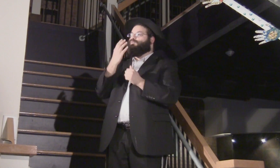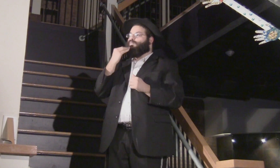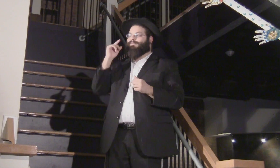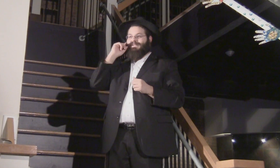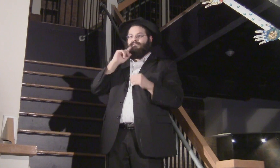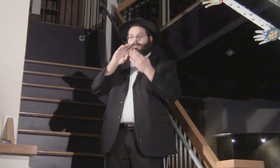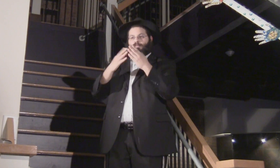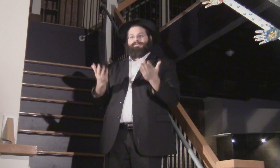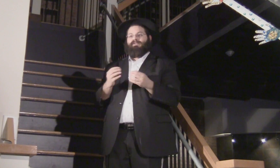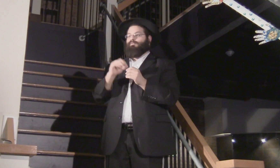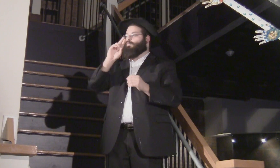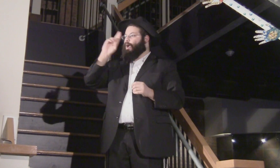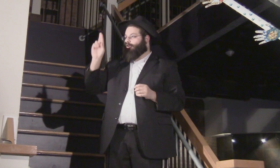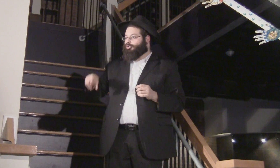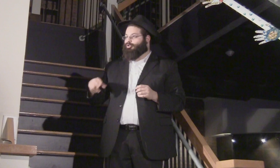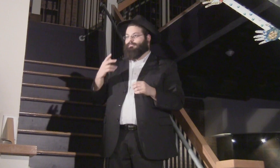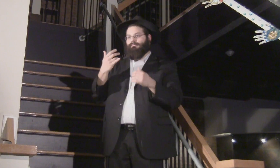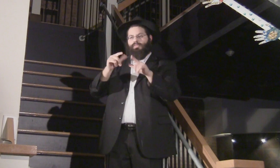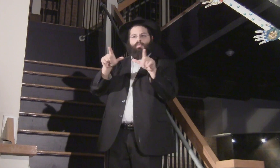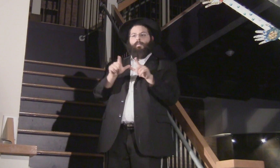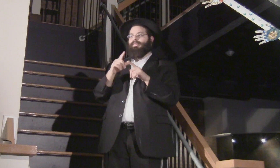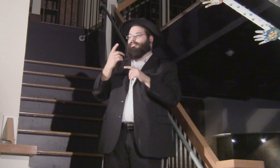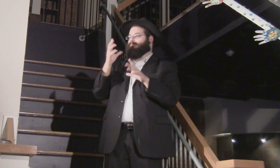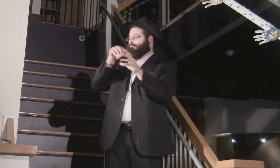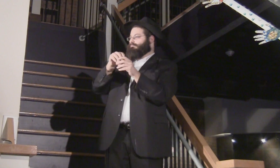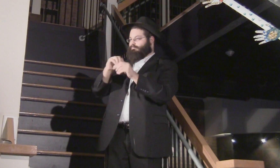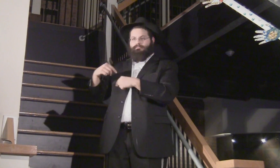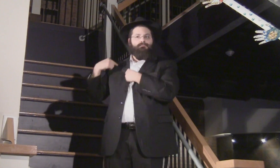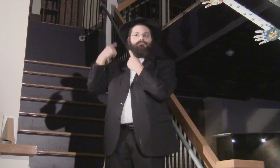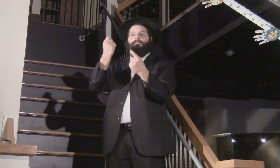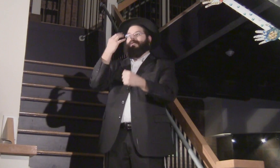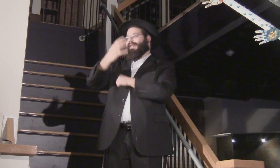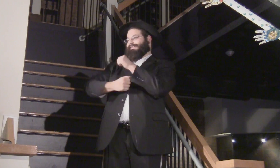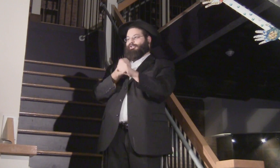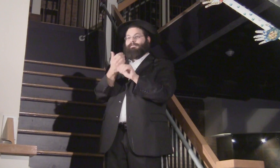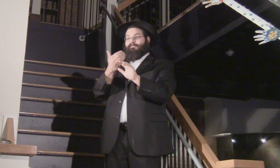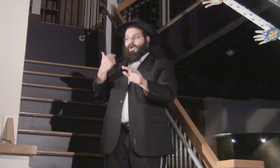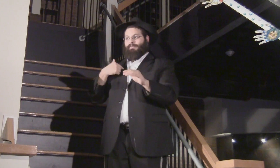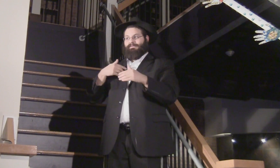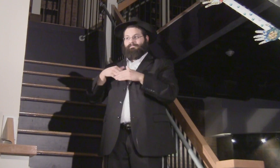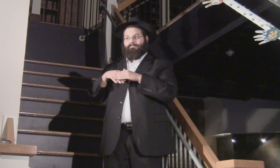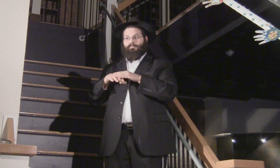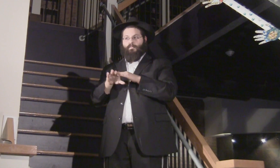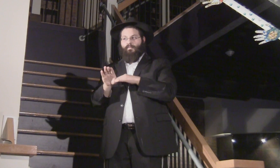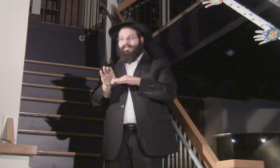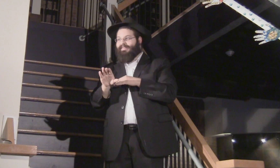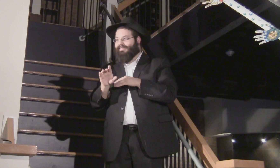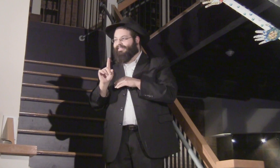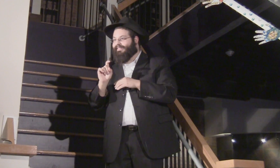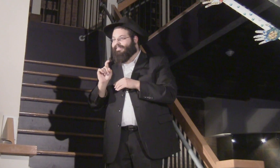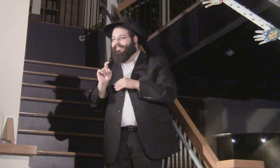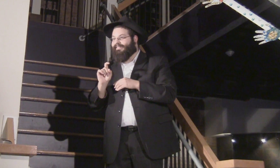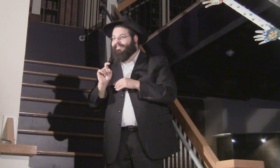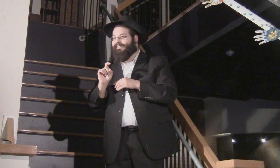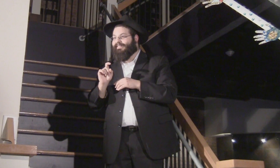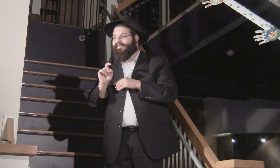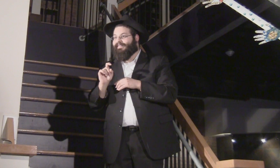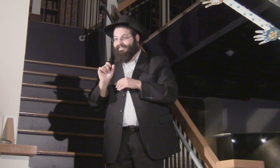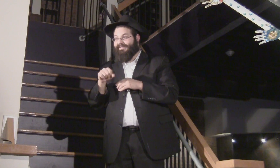She's been involved with the Jewish chef community here for a long time in Rochester, locally. I mean, before I was born,